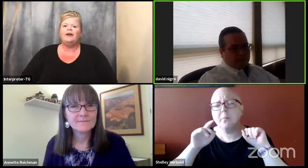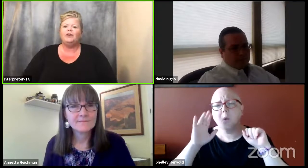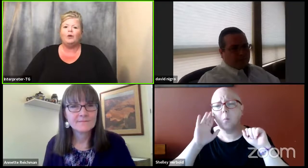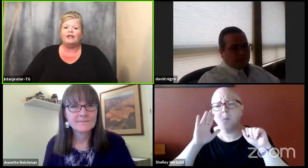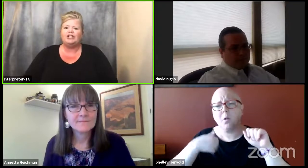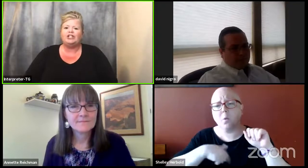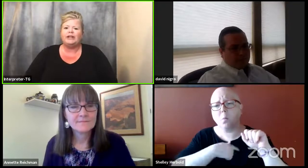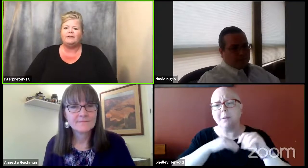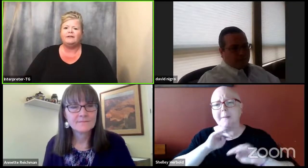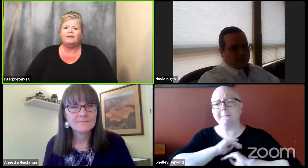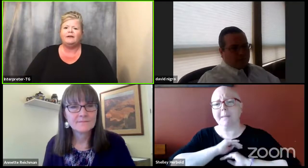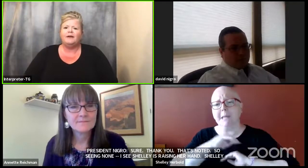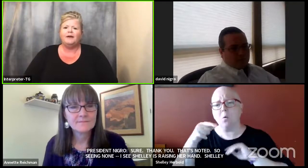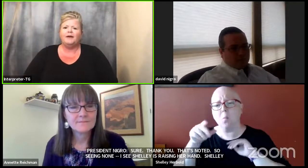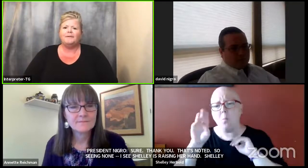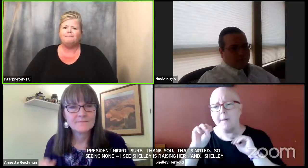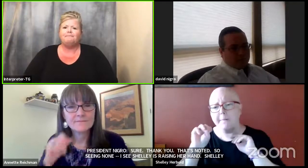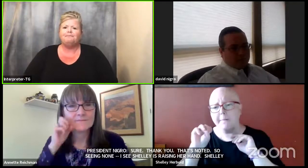I do have a question.